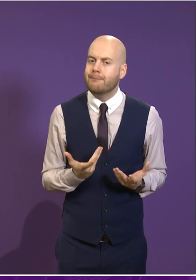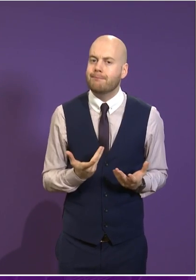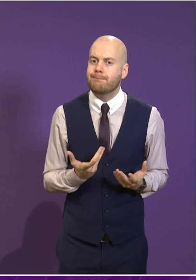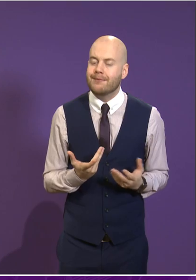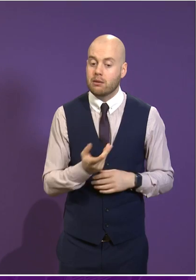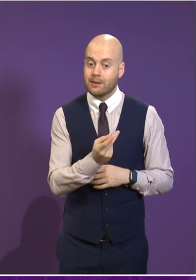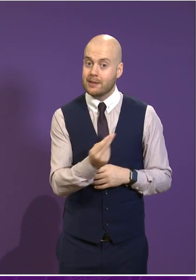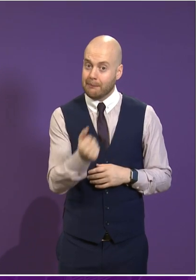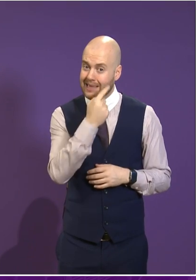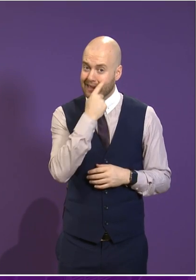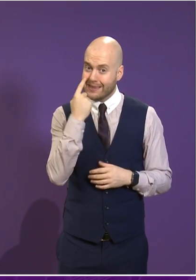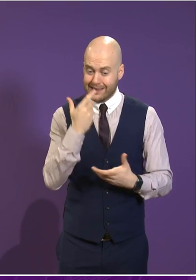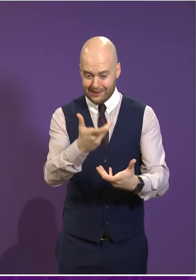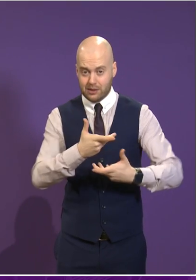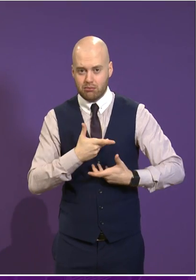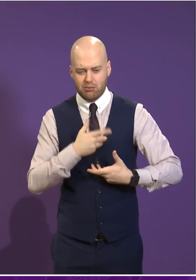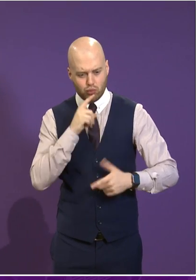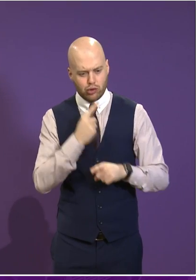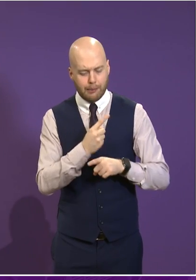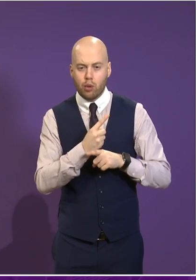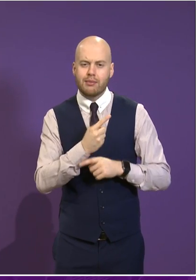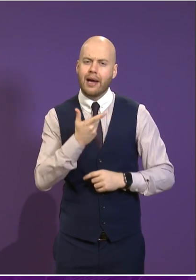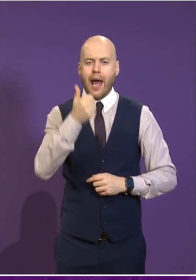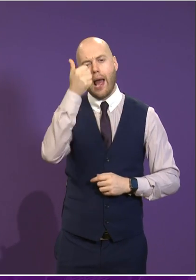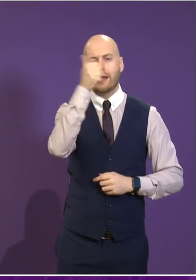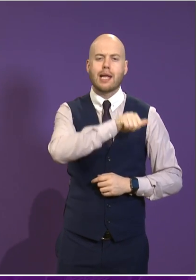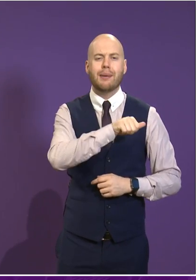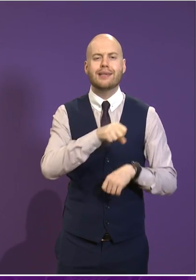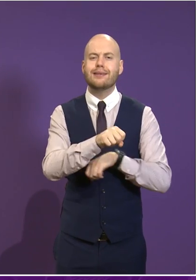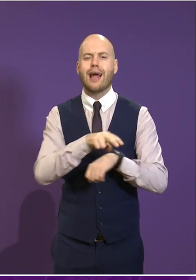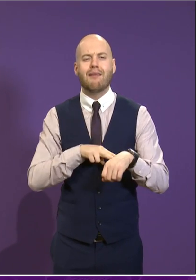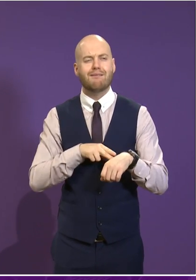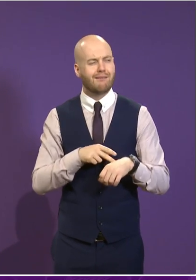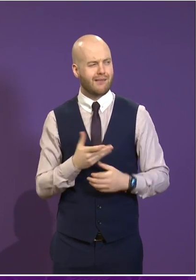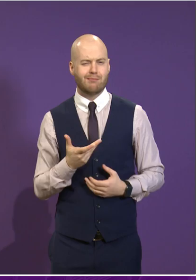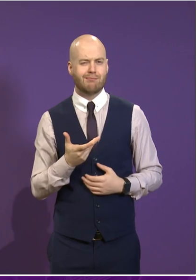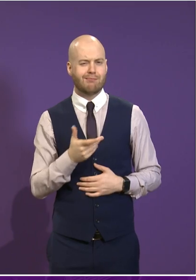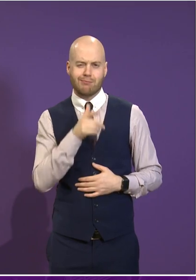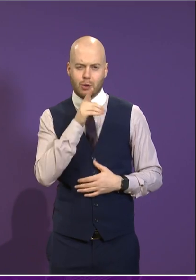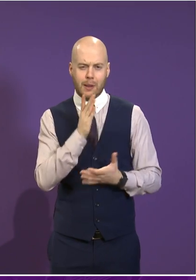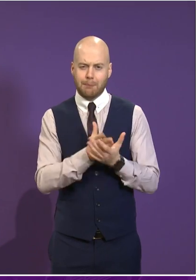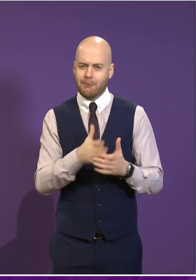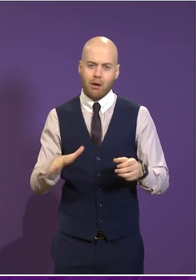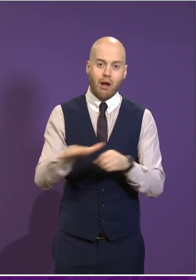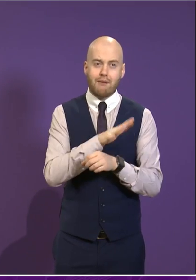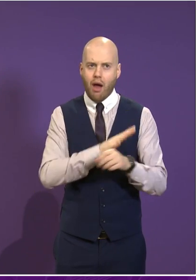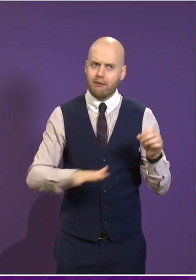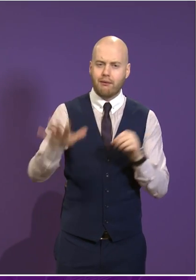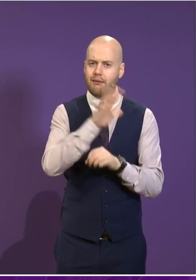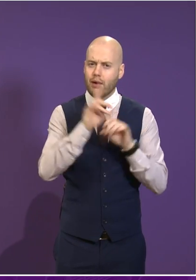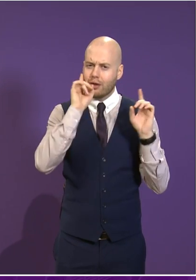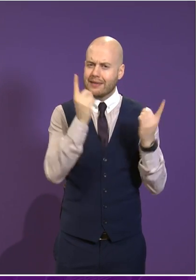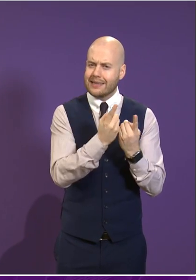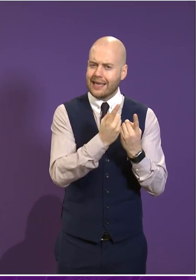evidence seems to be about academic staff, not really the ethos of the institution or the